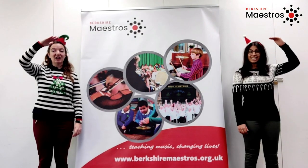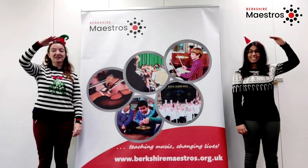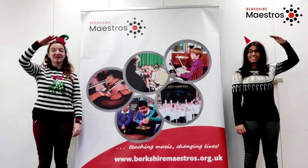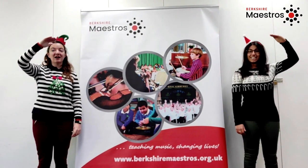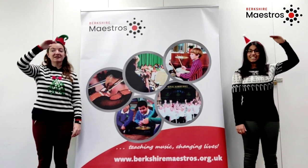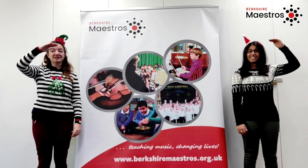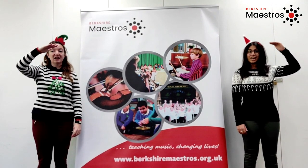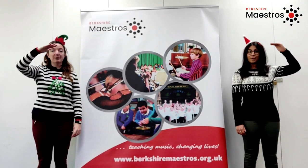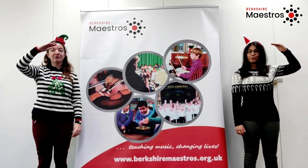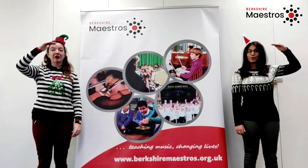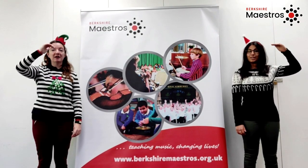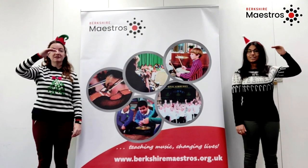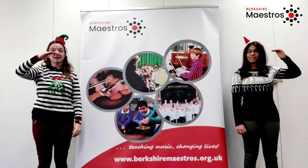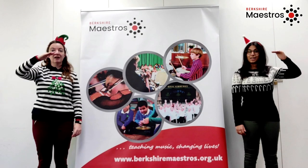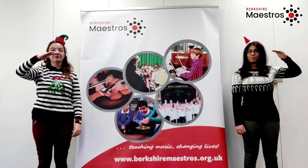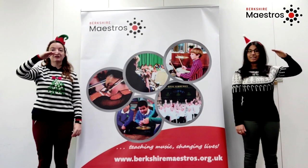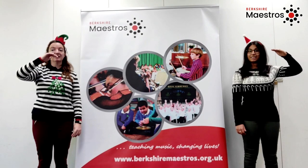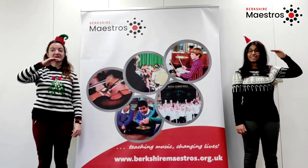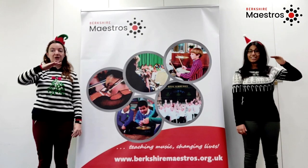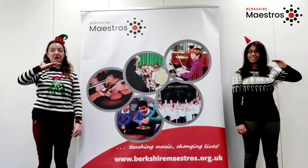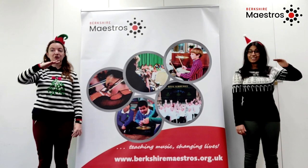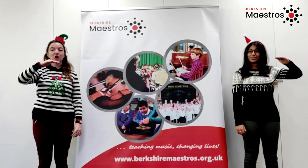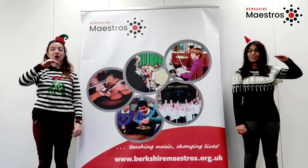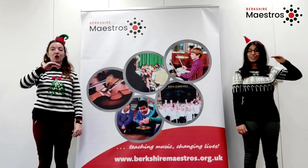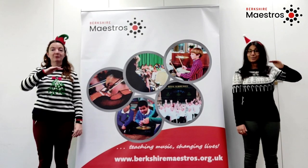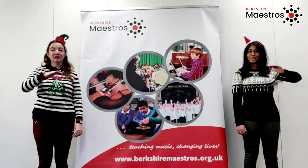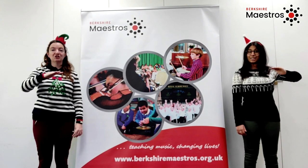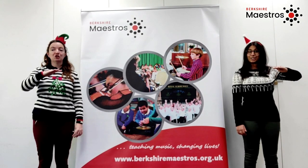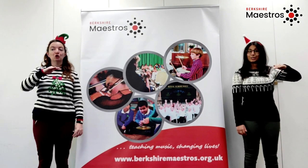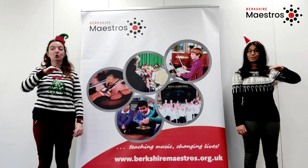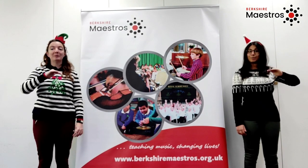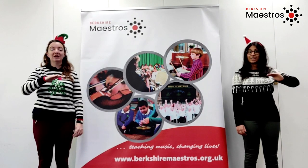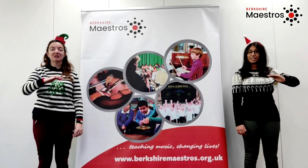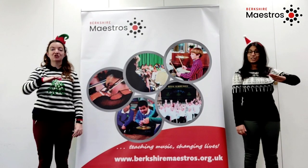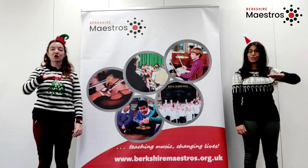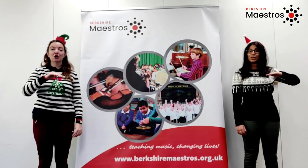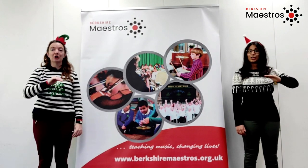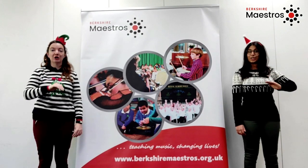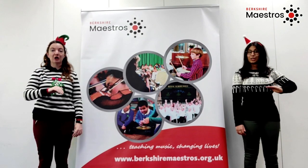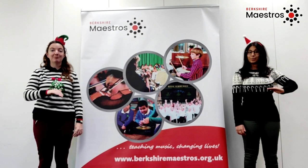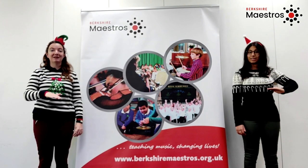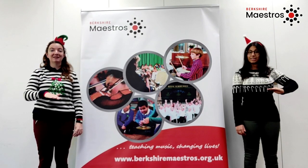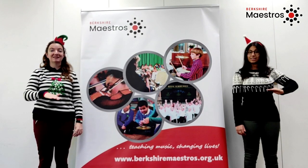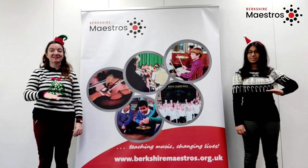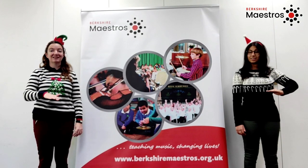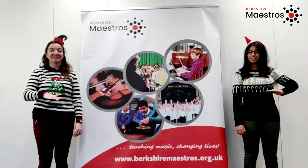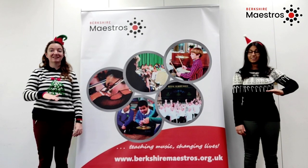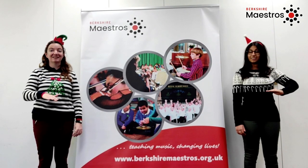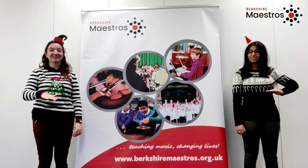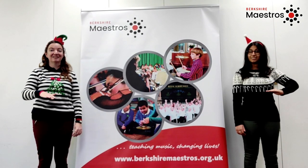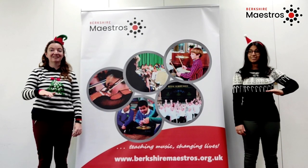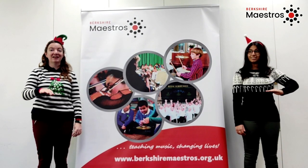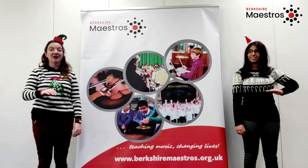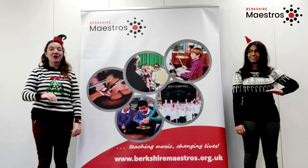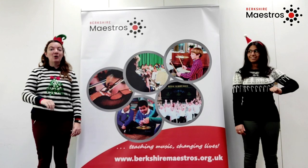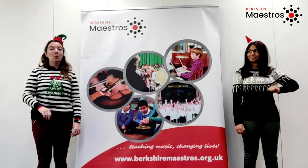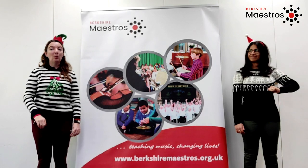Dasher, Dancer, Prancer, Vixen, Comet, Cupid, Donner, Blitzen.